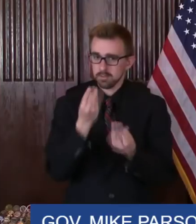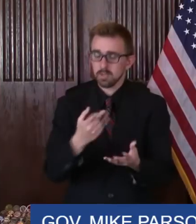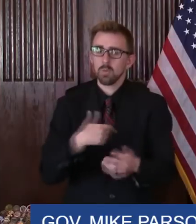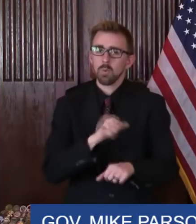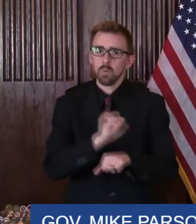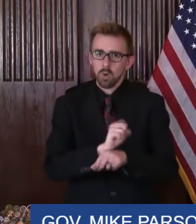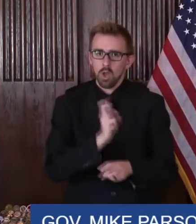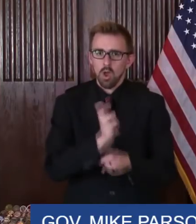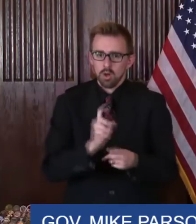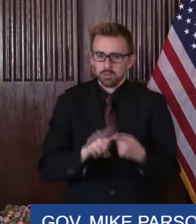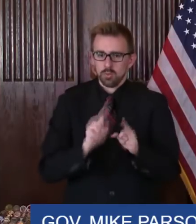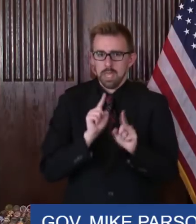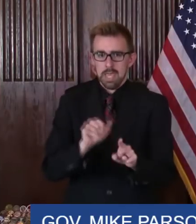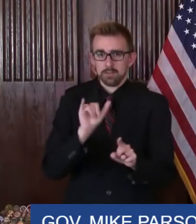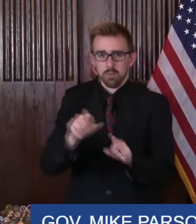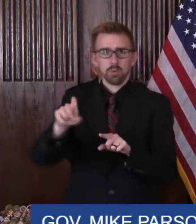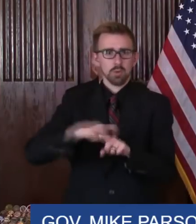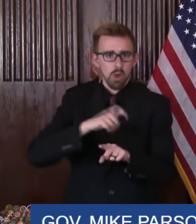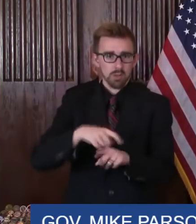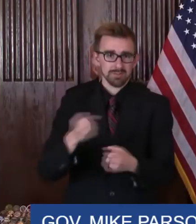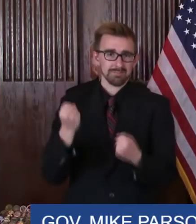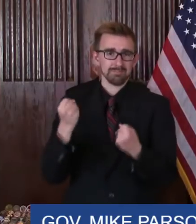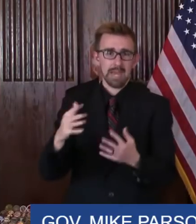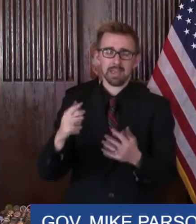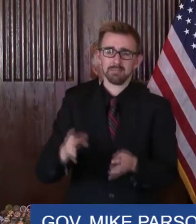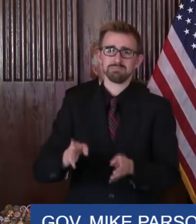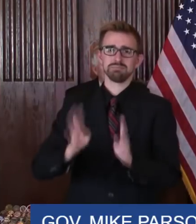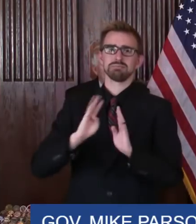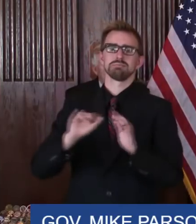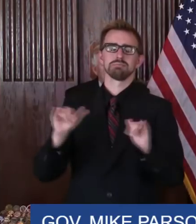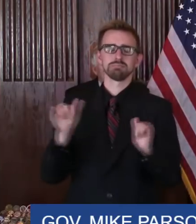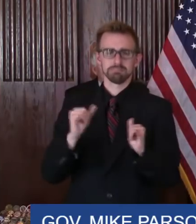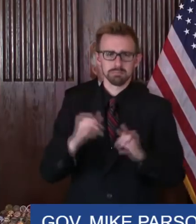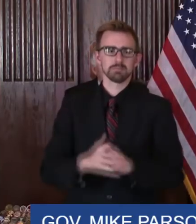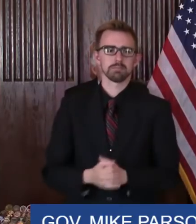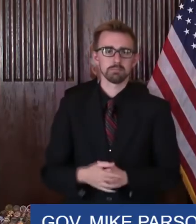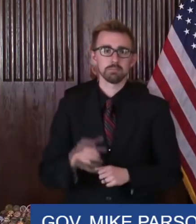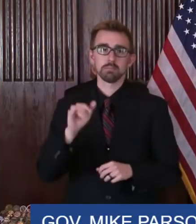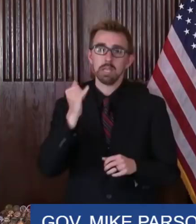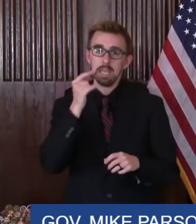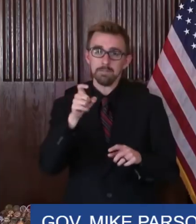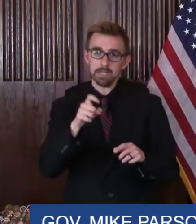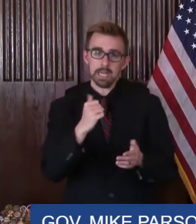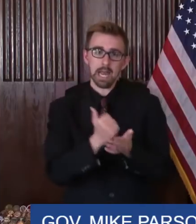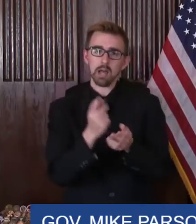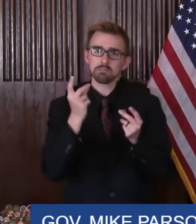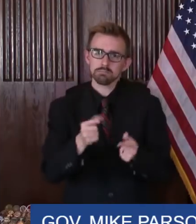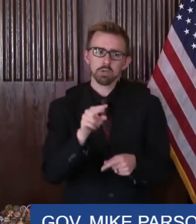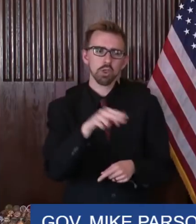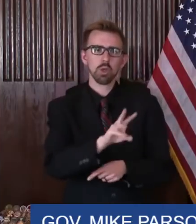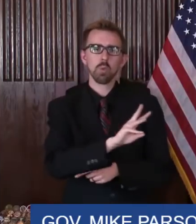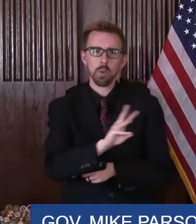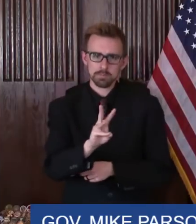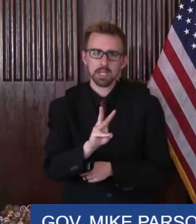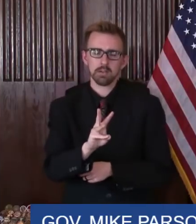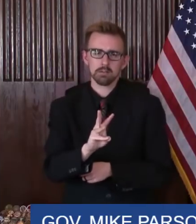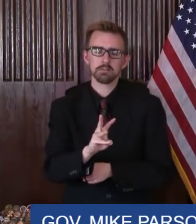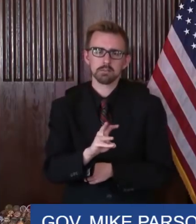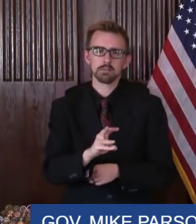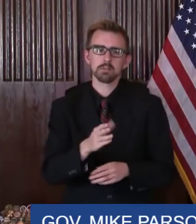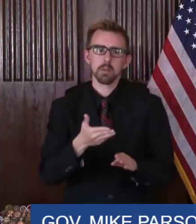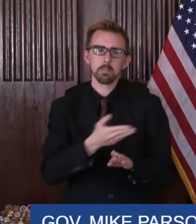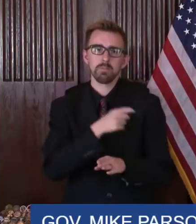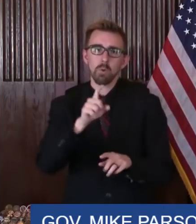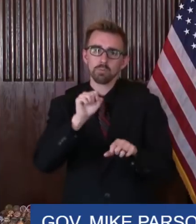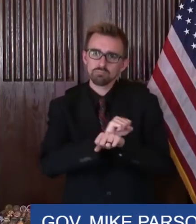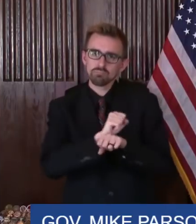hard to answer those calls. And please visit our website to take a look at those frequently asked questions and our other resources before